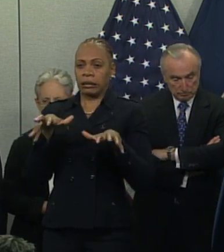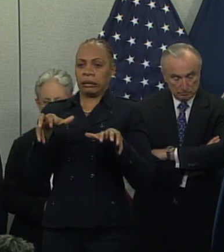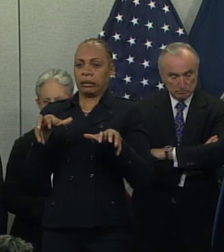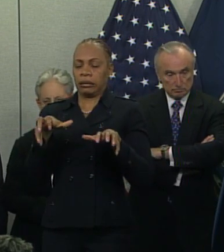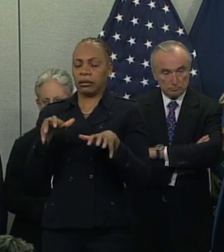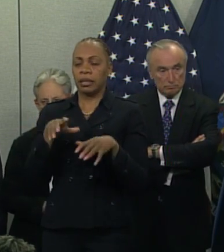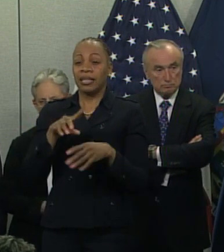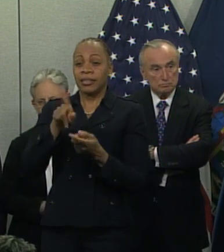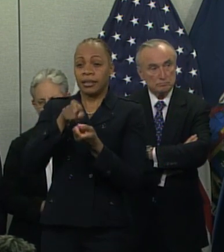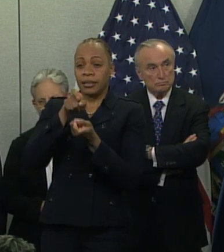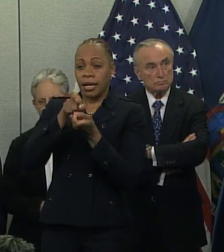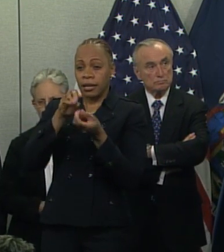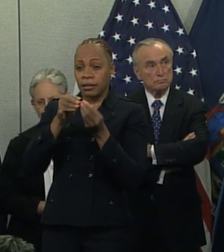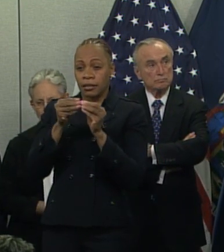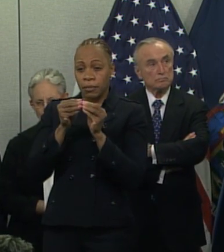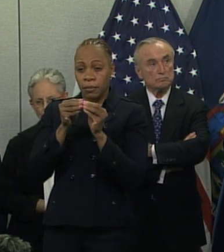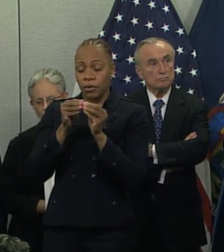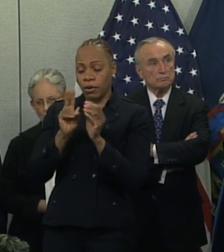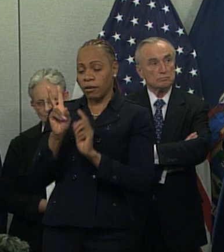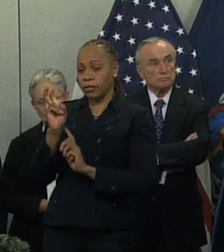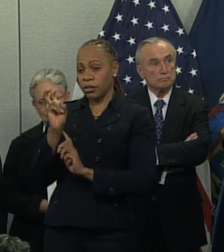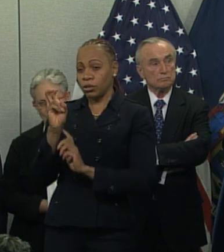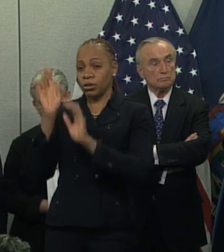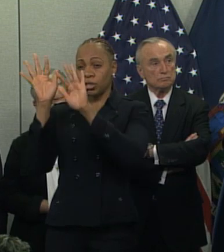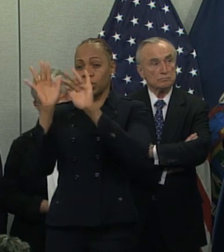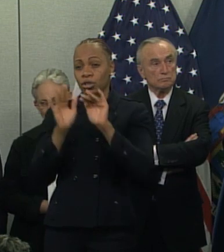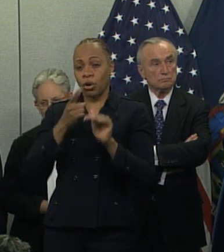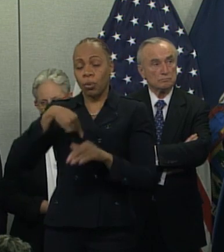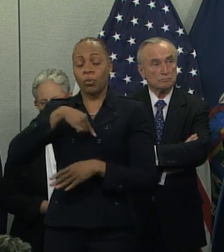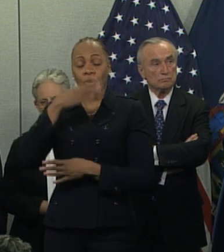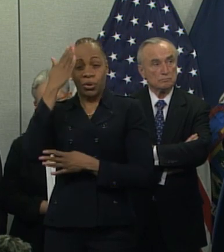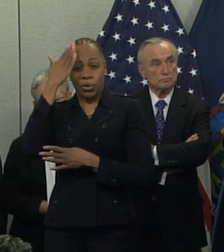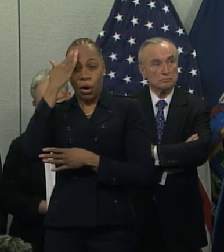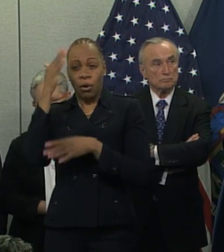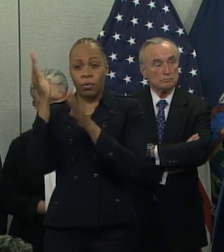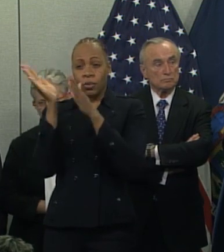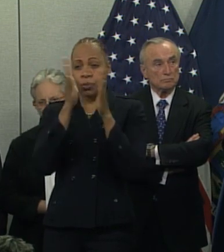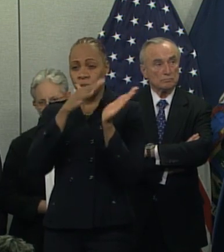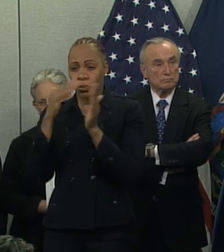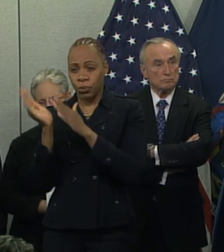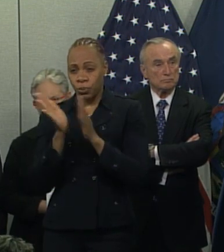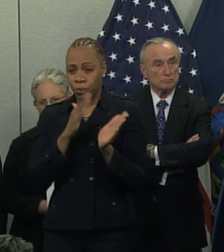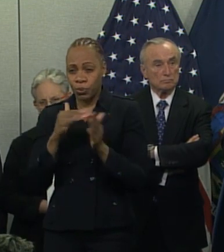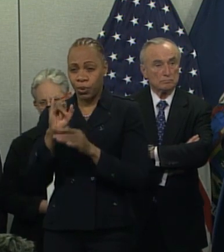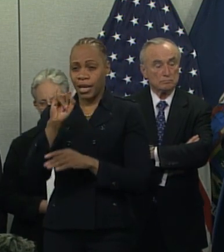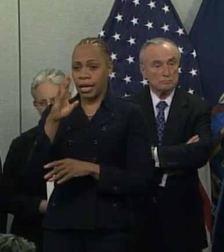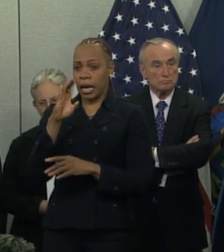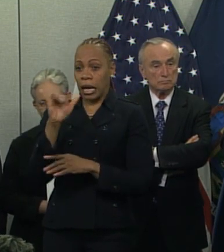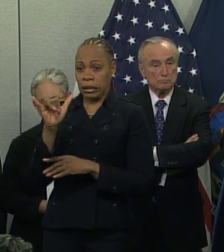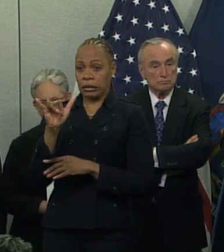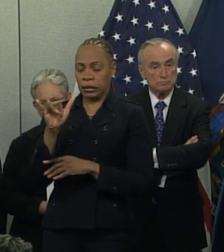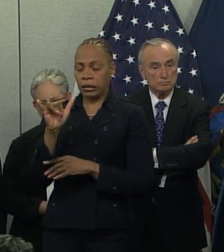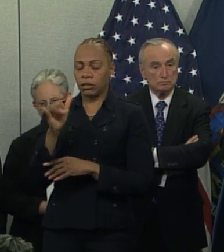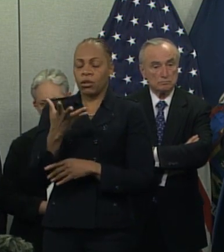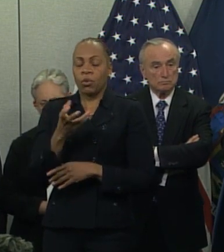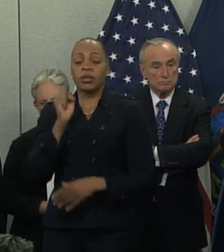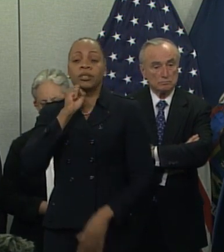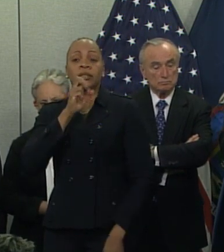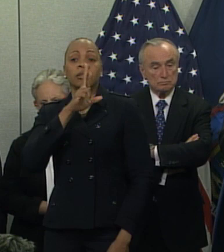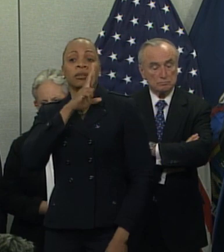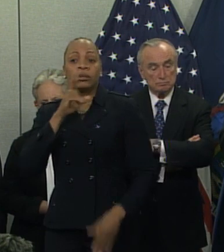of snow that we receive, we know for sure it will be windy, it will be icy. We want our seniors to stay indoors and stay